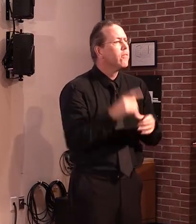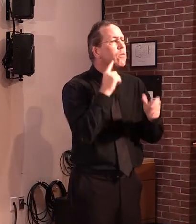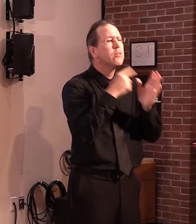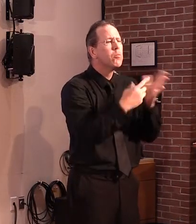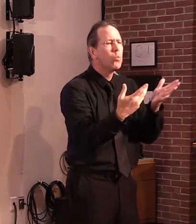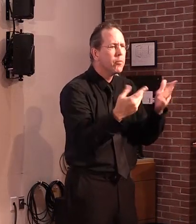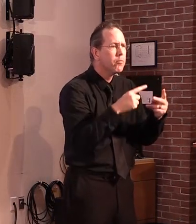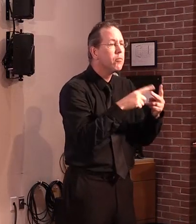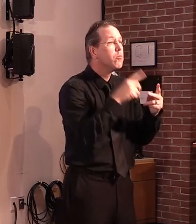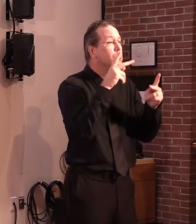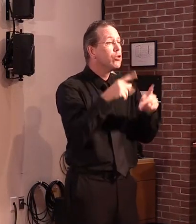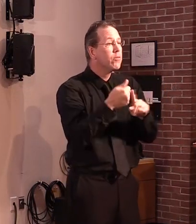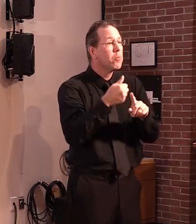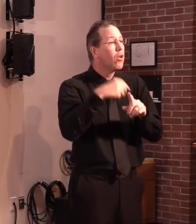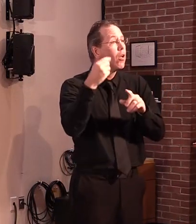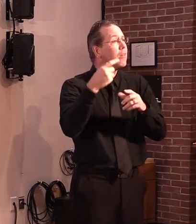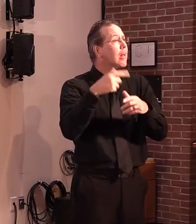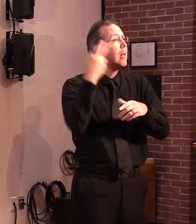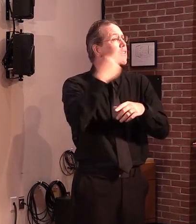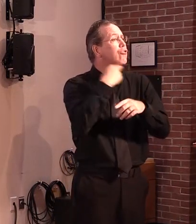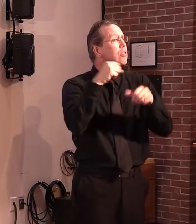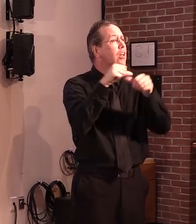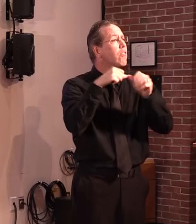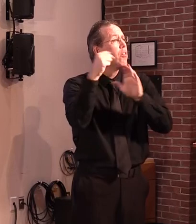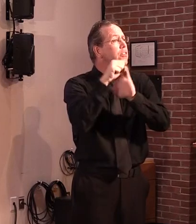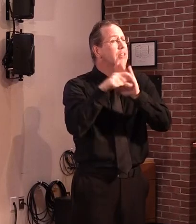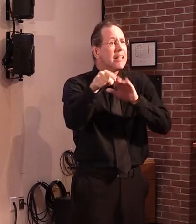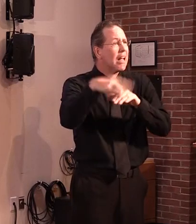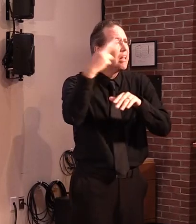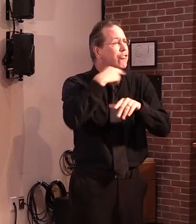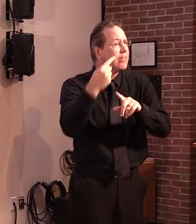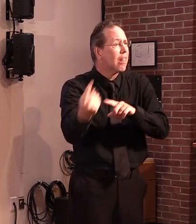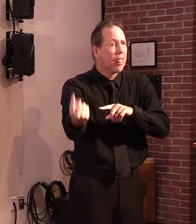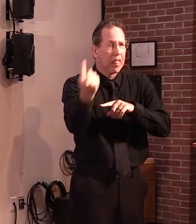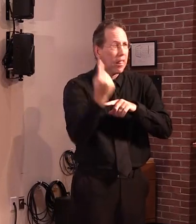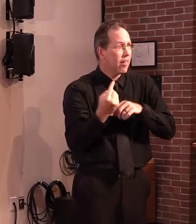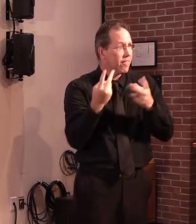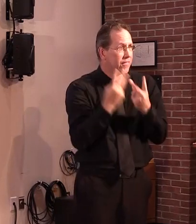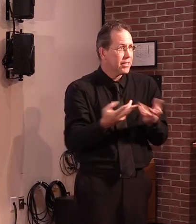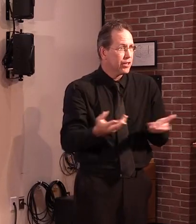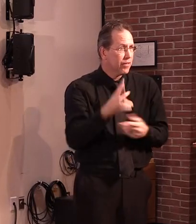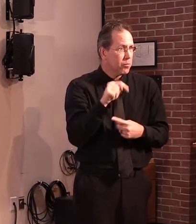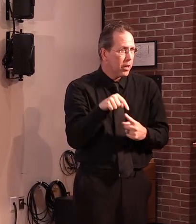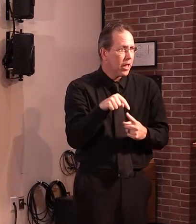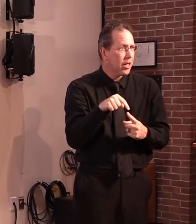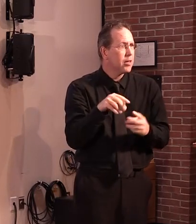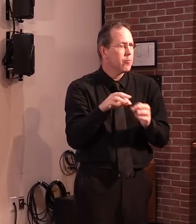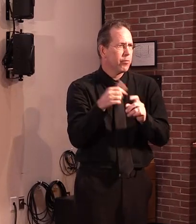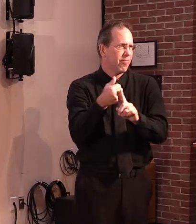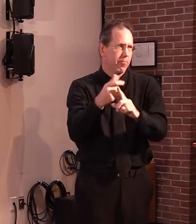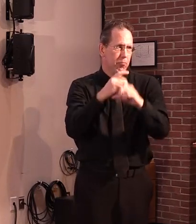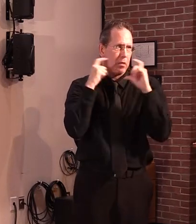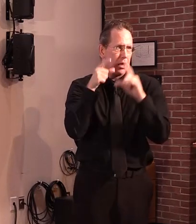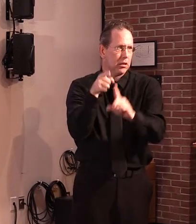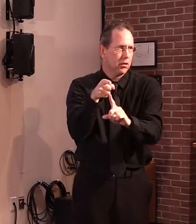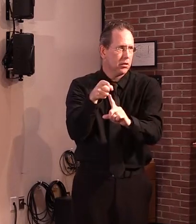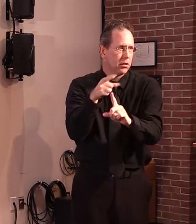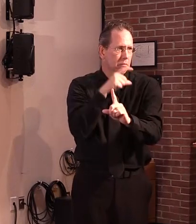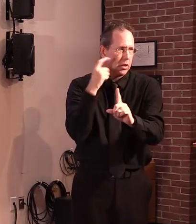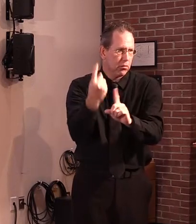may be a high degree of infection, I think mask wearing should be something that's quite